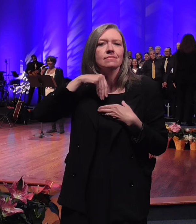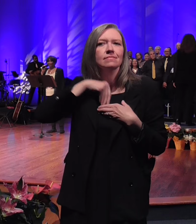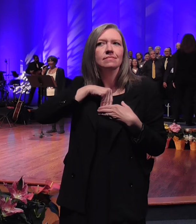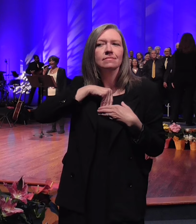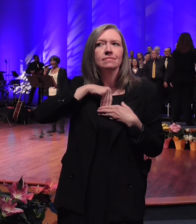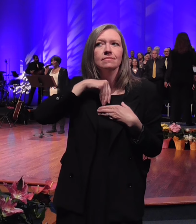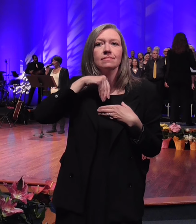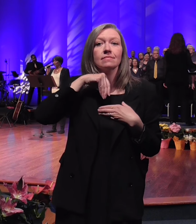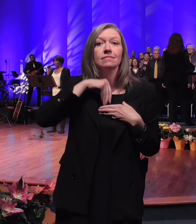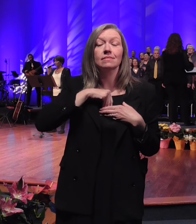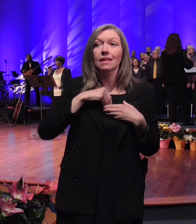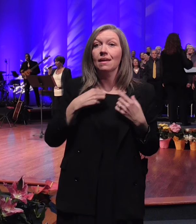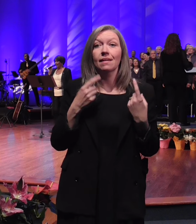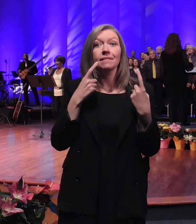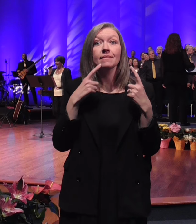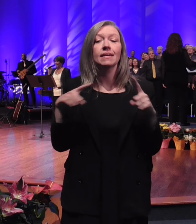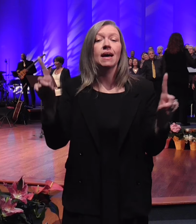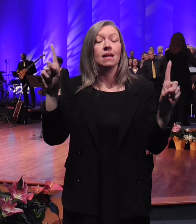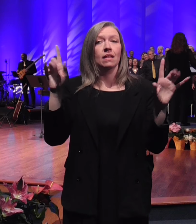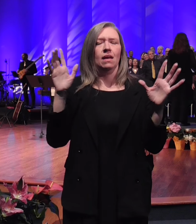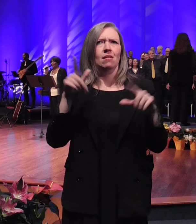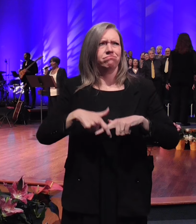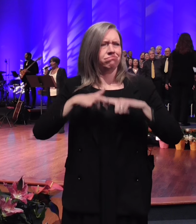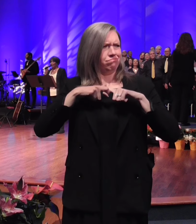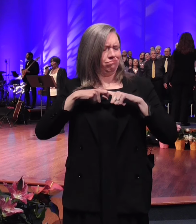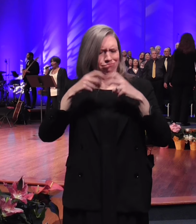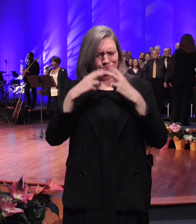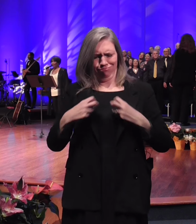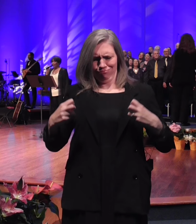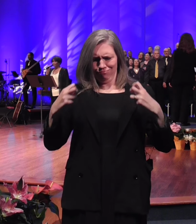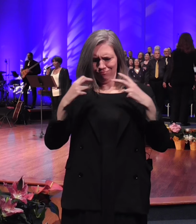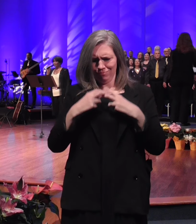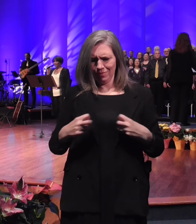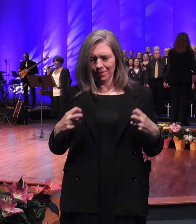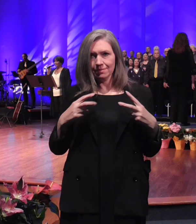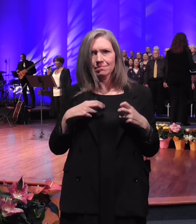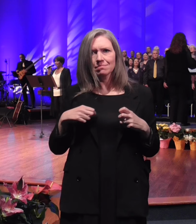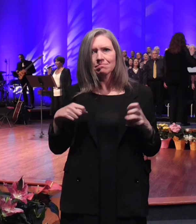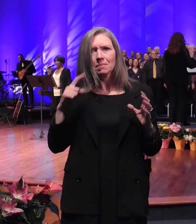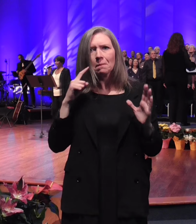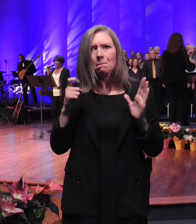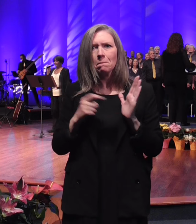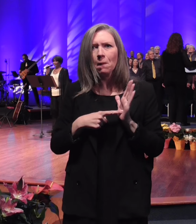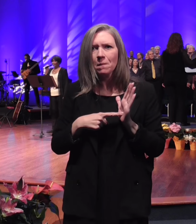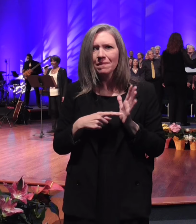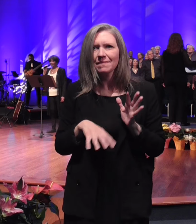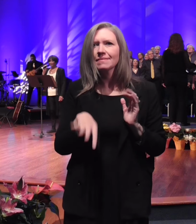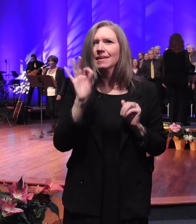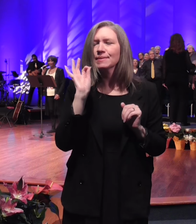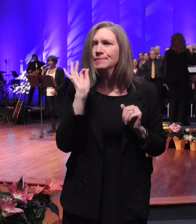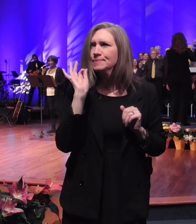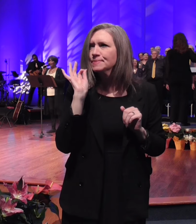and when I finally looked inside, I found it